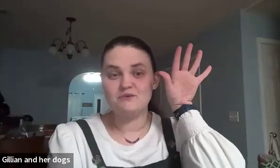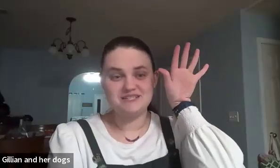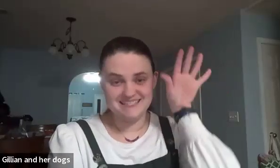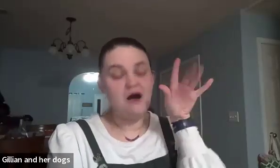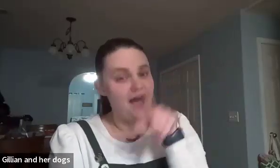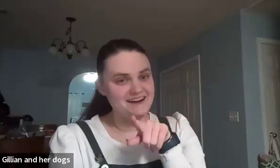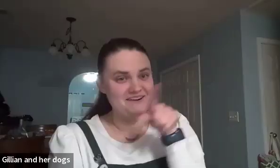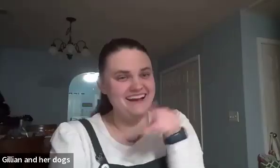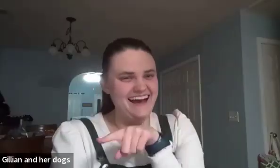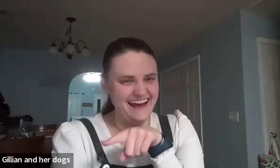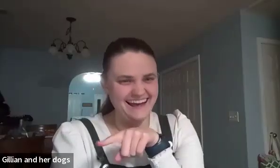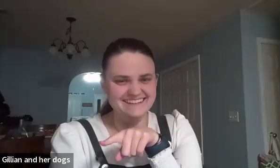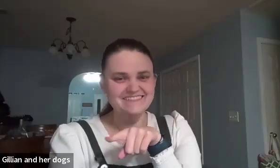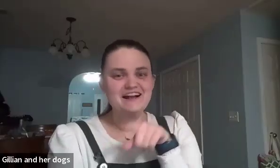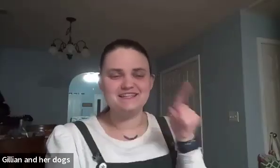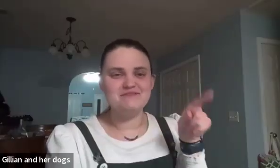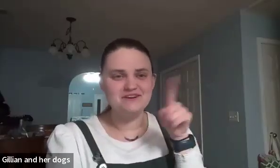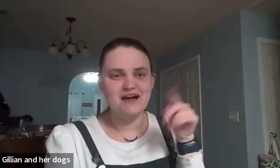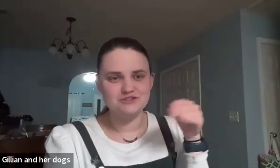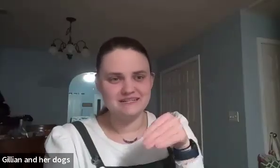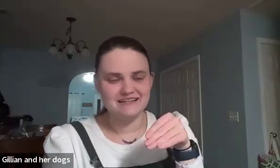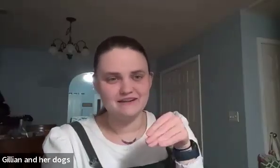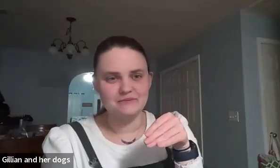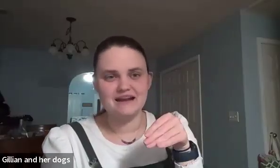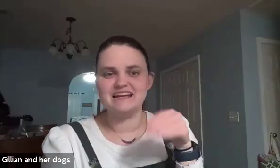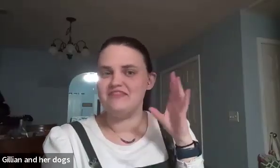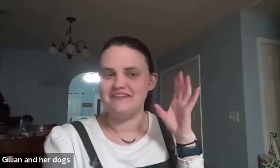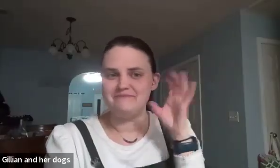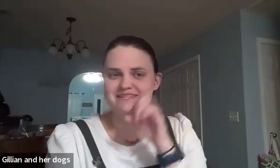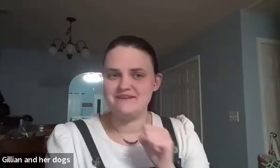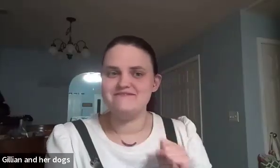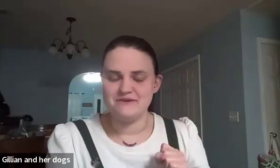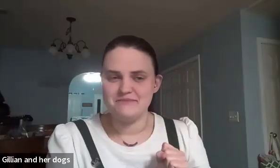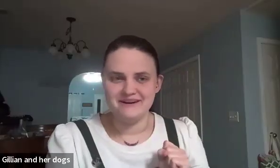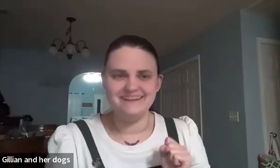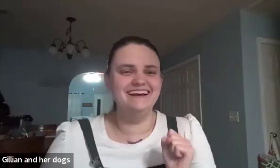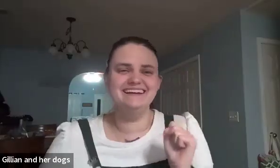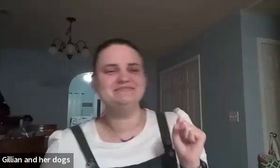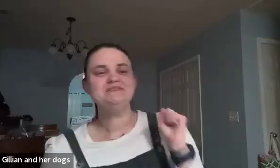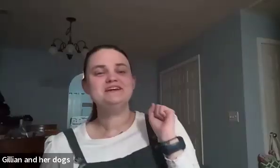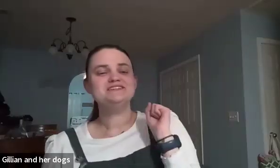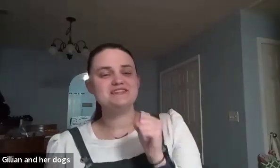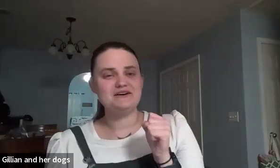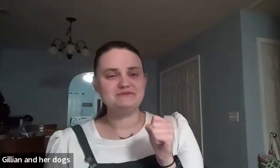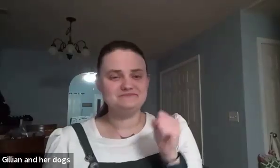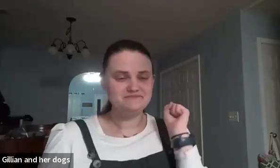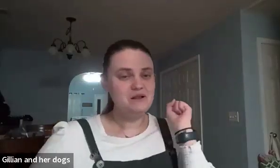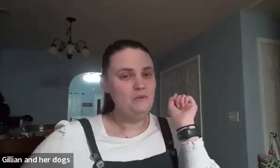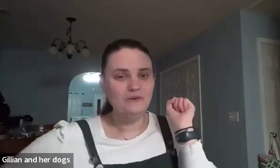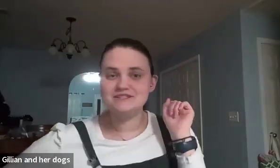we're still, I know. Some of y'all had joined in a little bit, and I was like, I think they missed my favorite part. So, we are